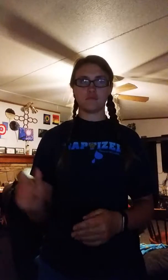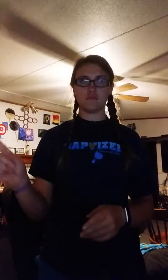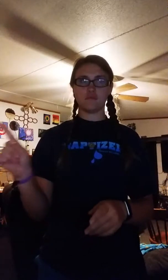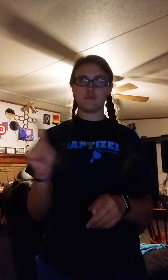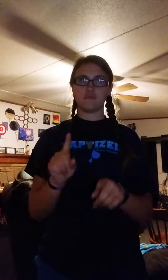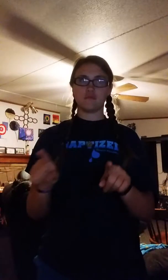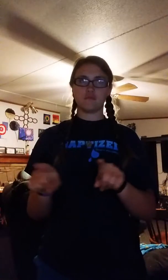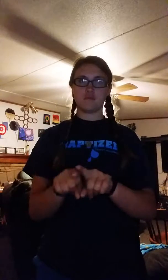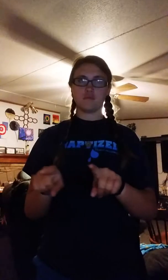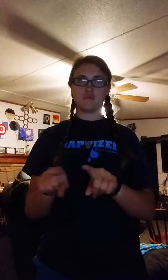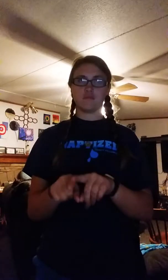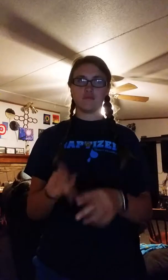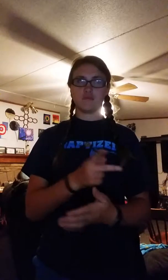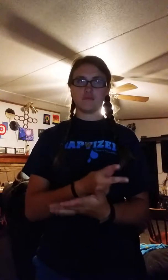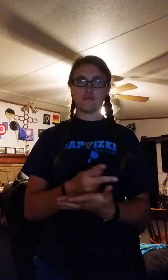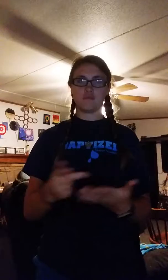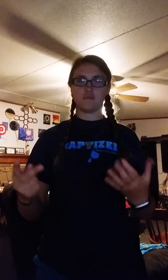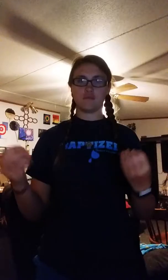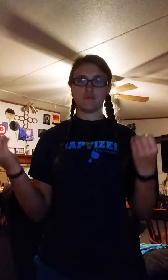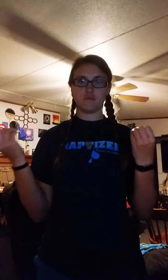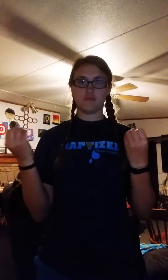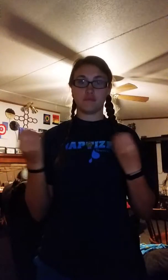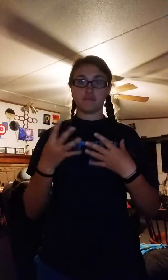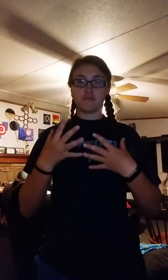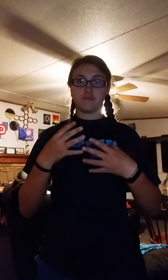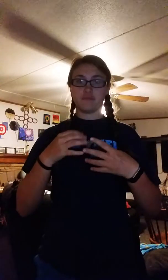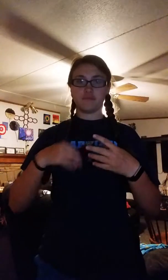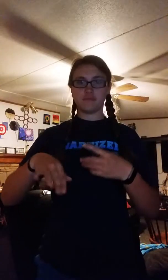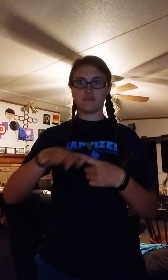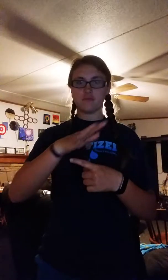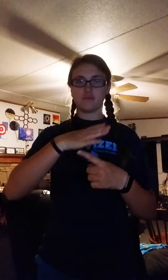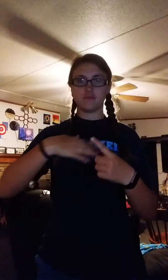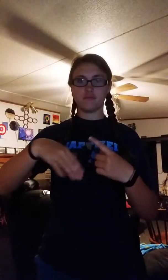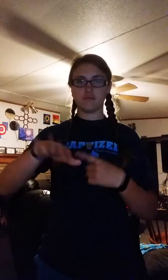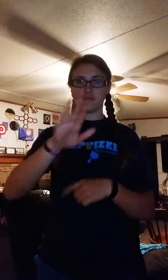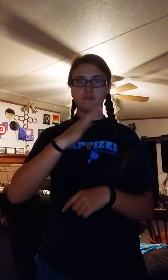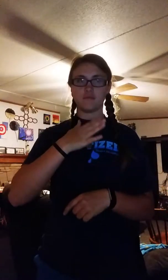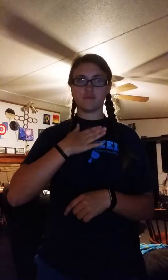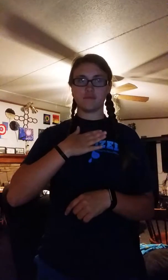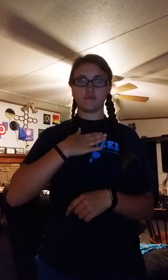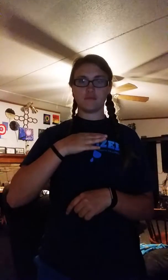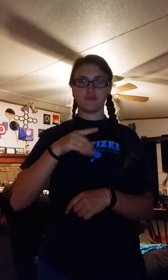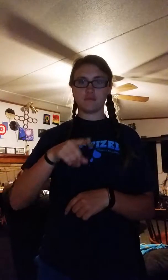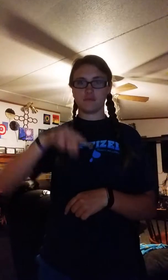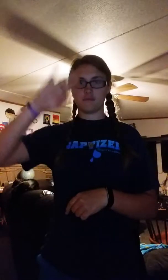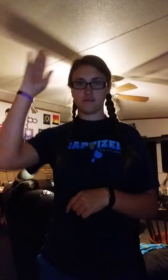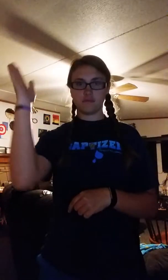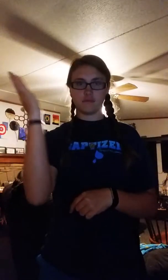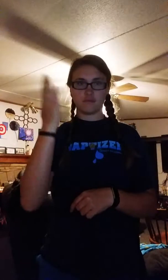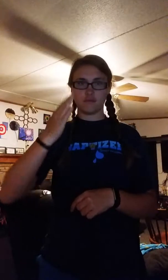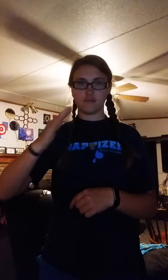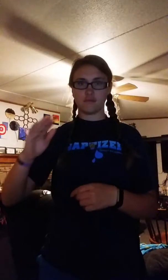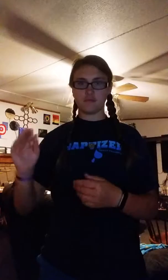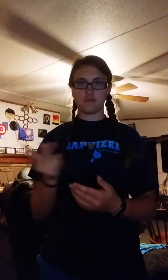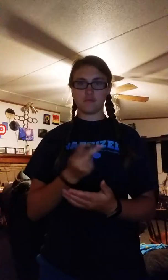Your feet may fail Your fears surround me You've never